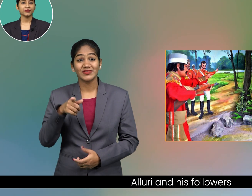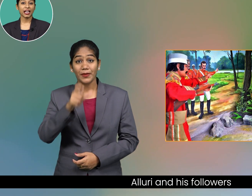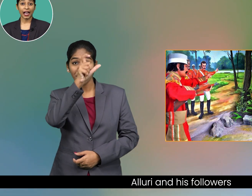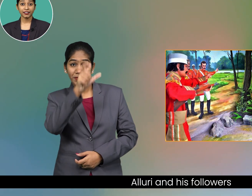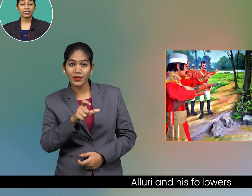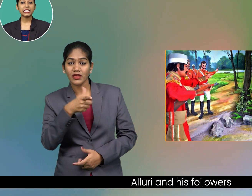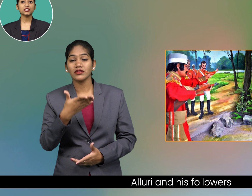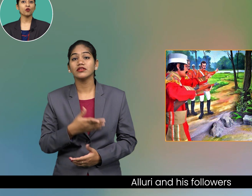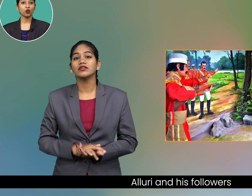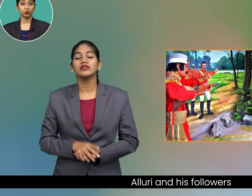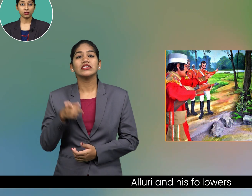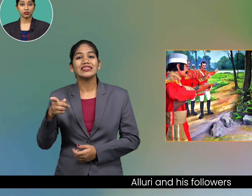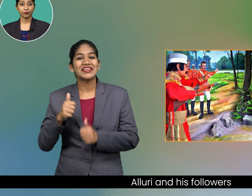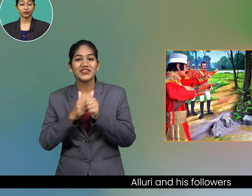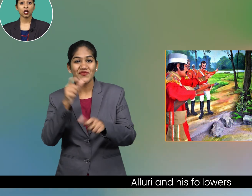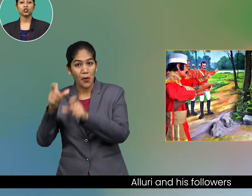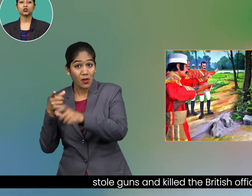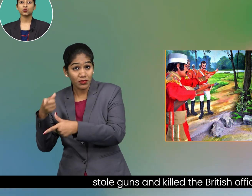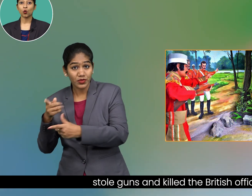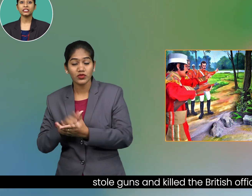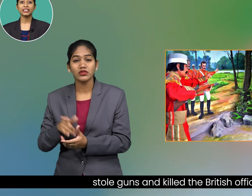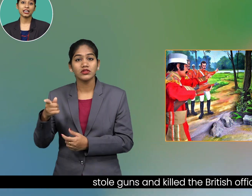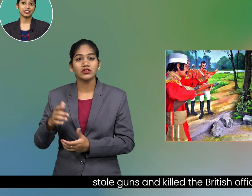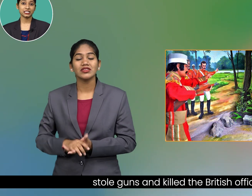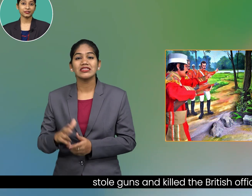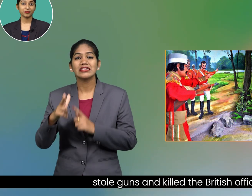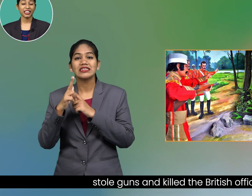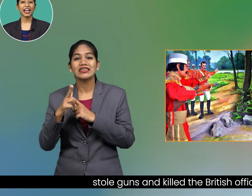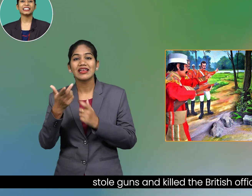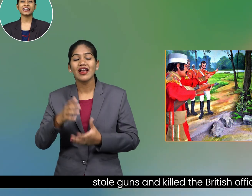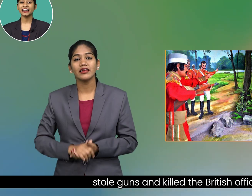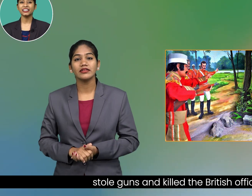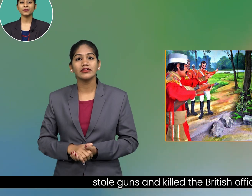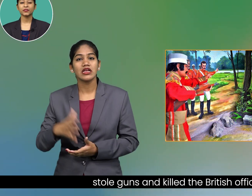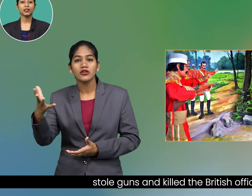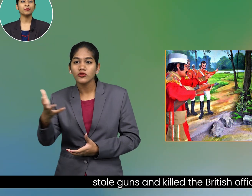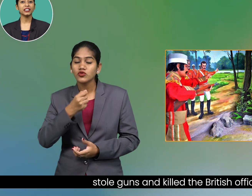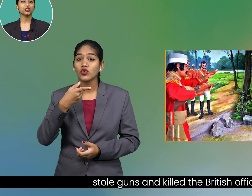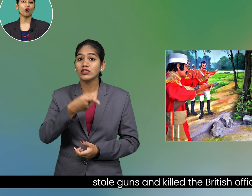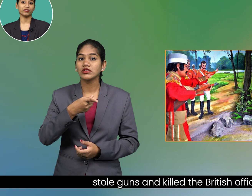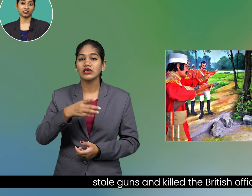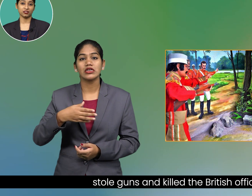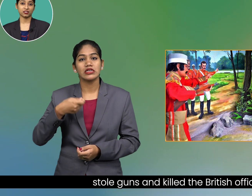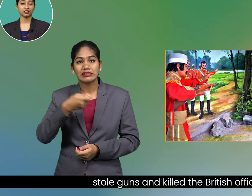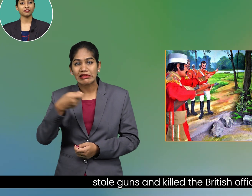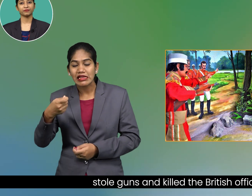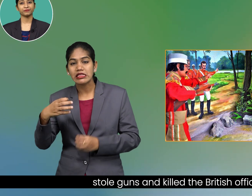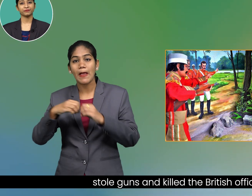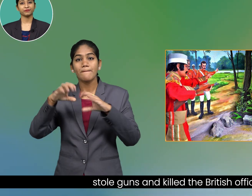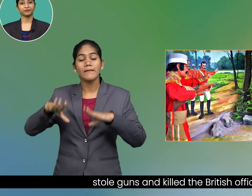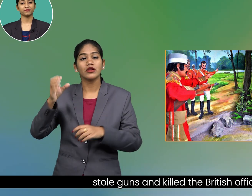Alluri and his followers stole guns and killed the British